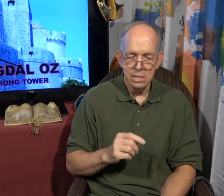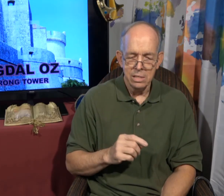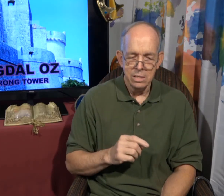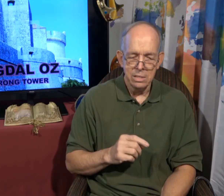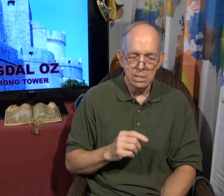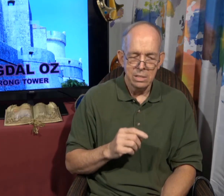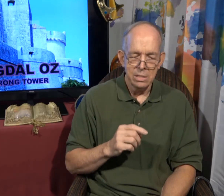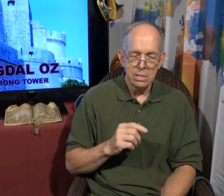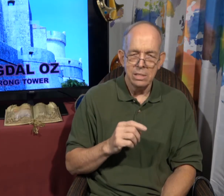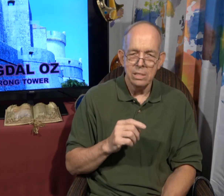MIGDAL.